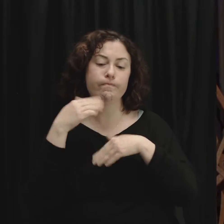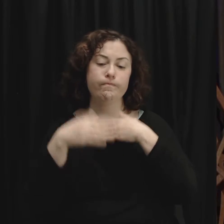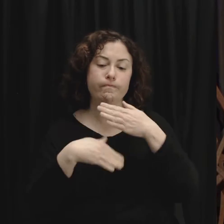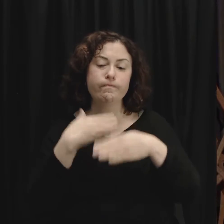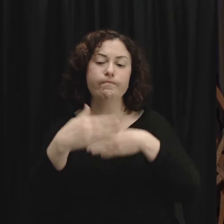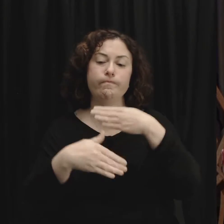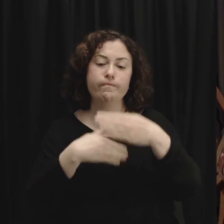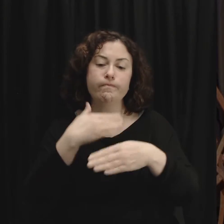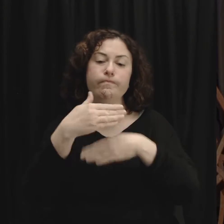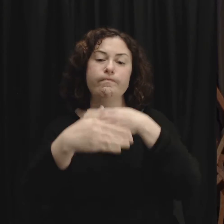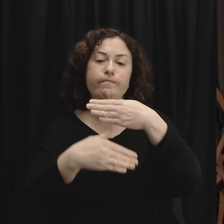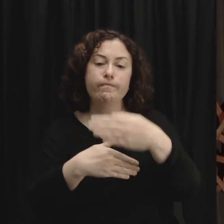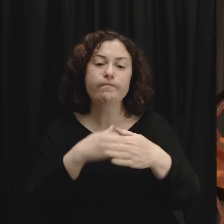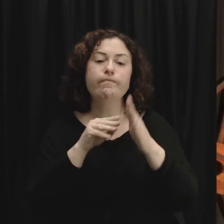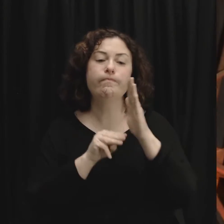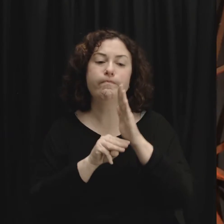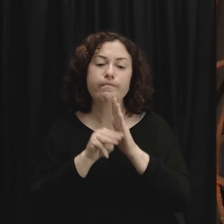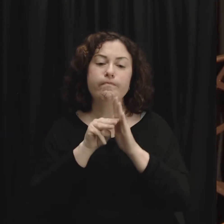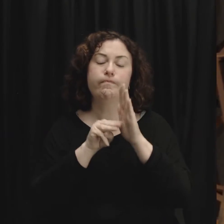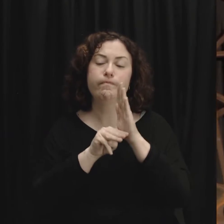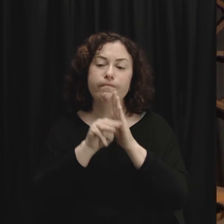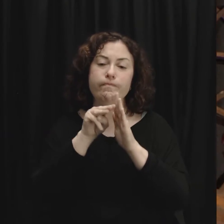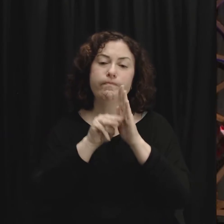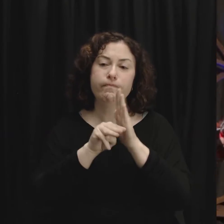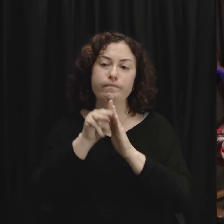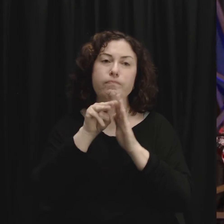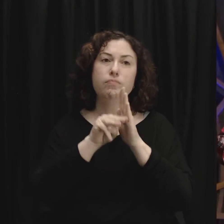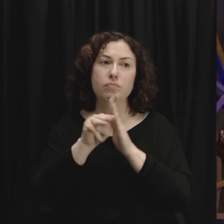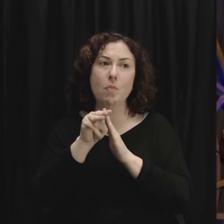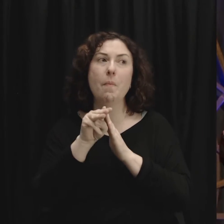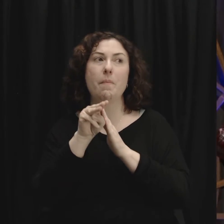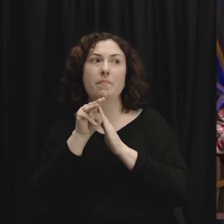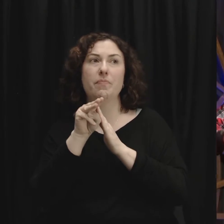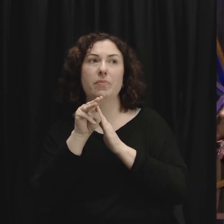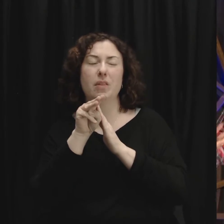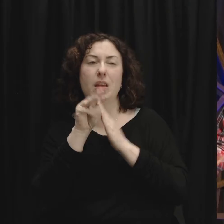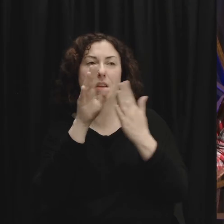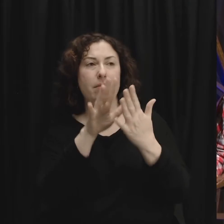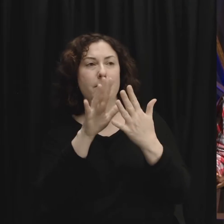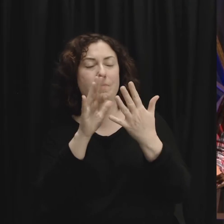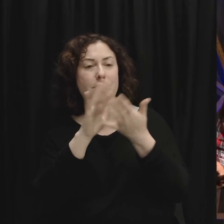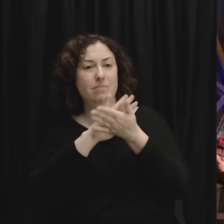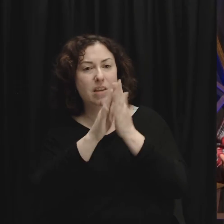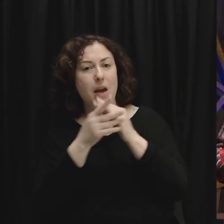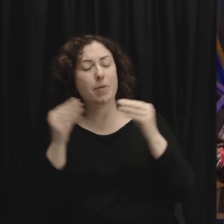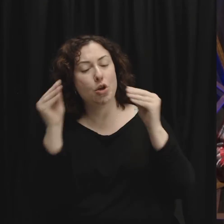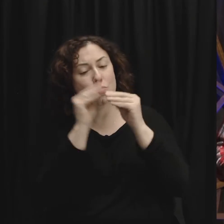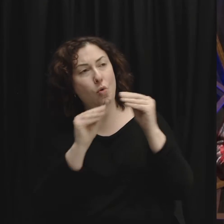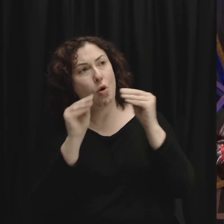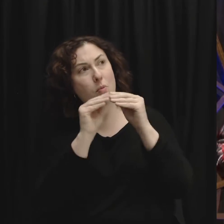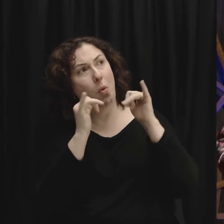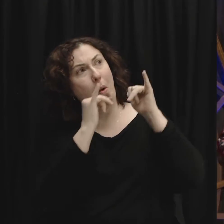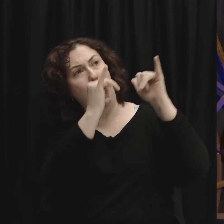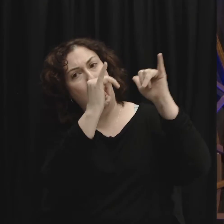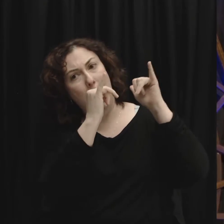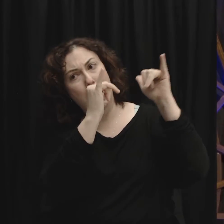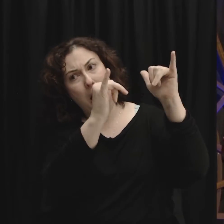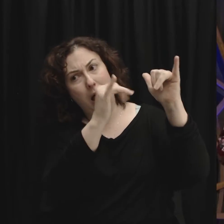growing day by day more and more to be Christ-like and to live out the righteousness of Christ. But here's the thing.